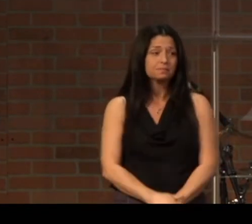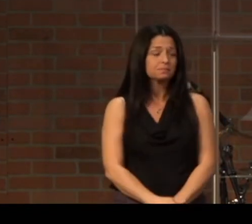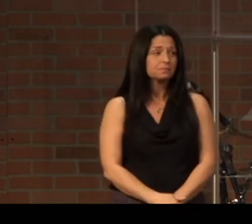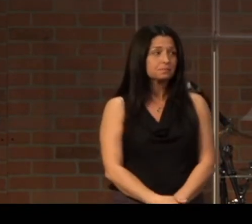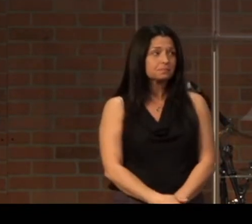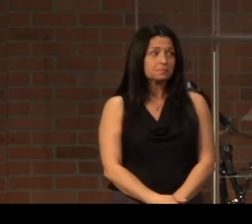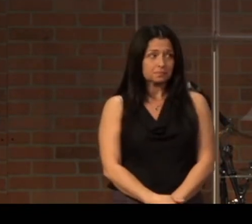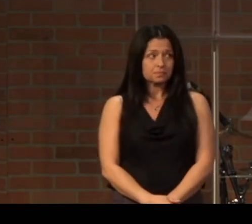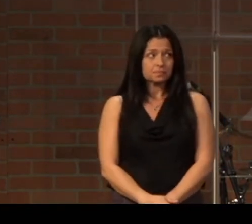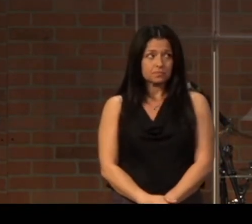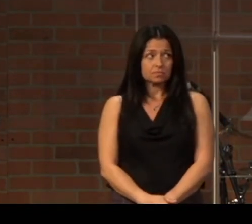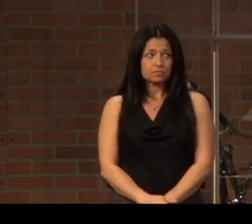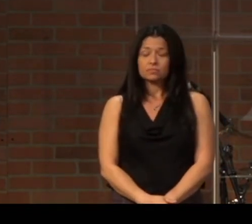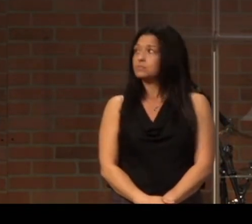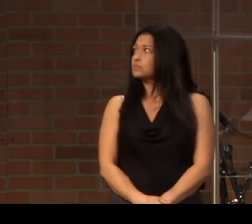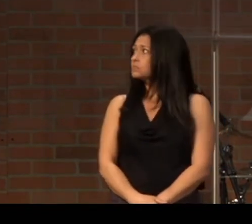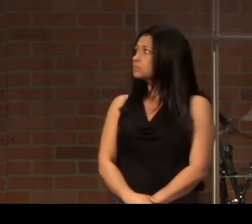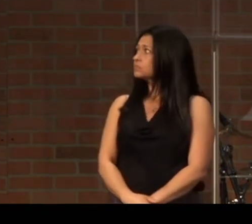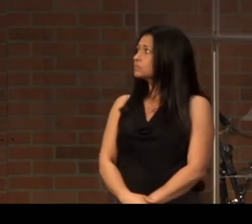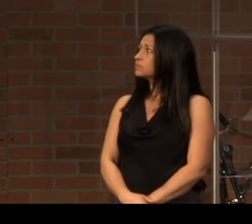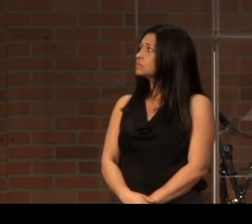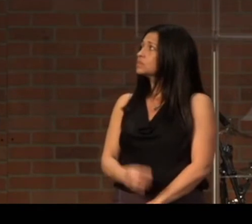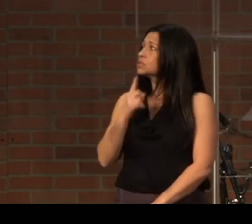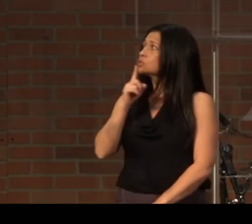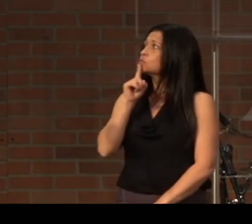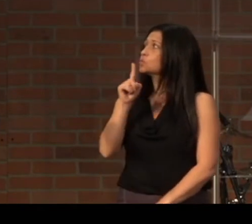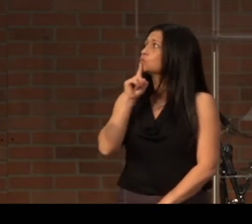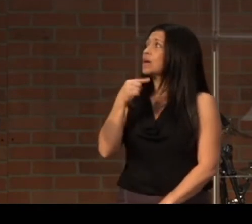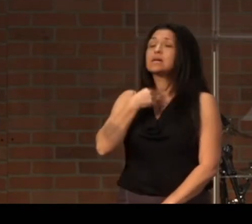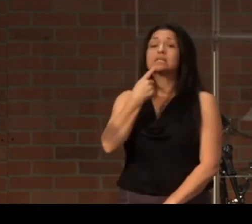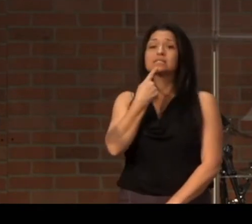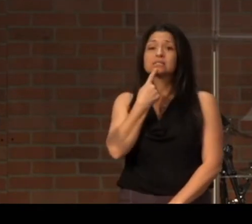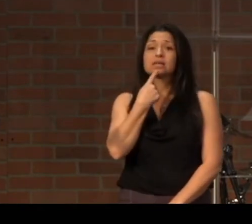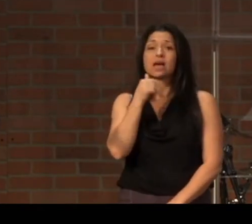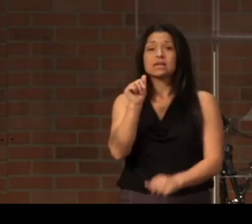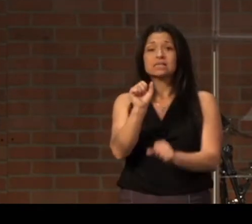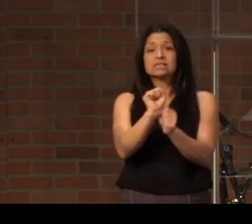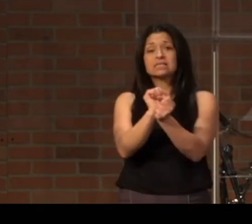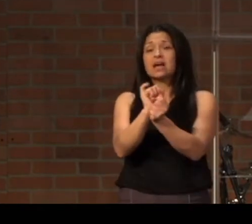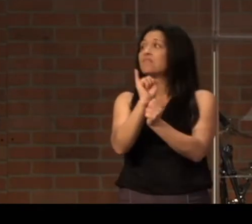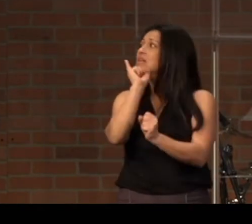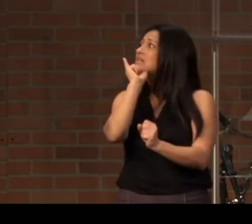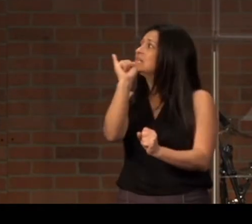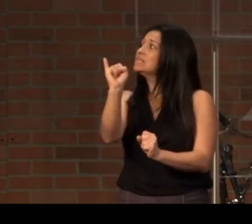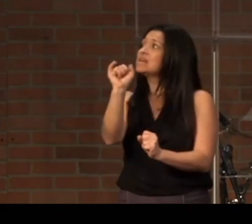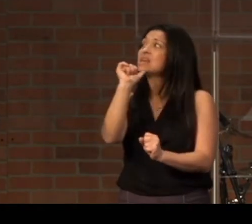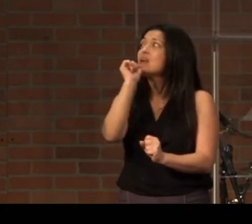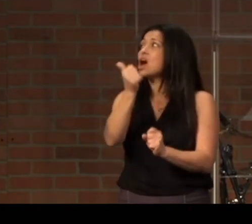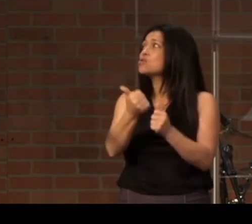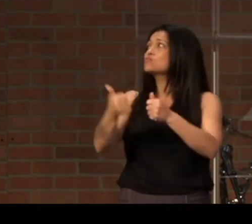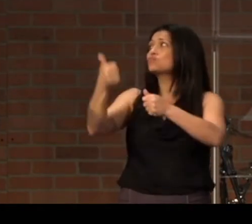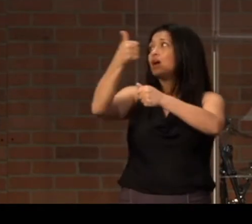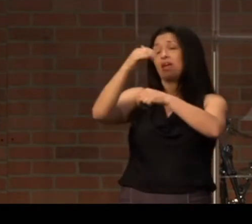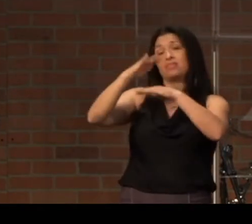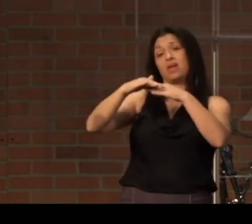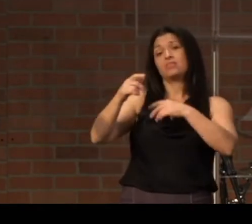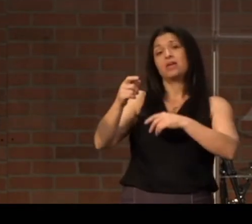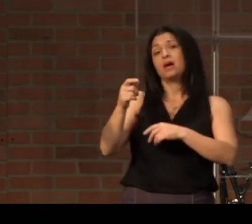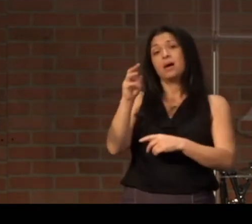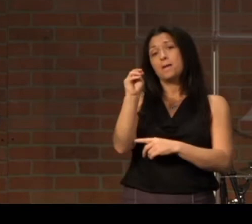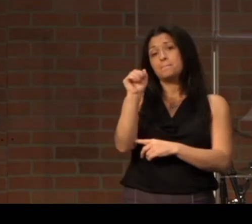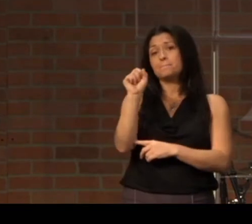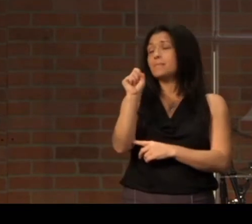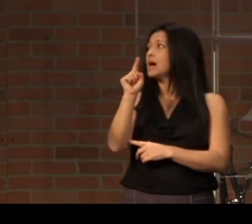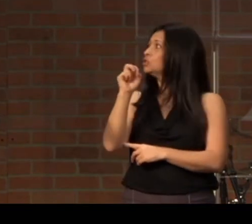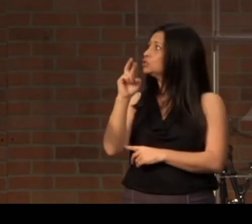And then he tells us really why we should. Truly, truly, I say to you, a slave is not greater than his master, nor is one who is sent greater than the one who sent him. If